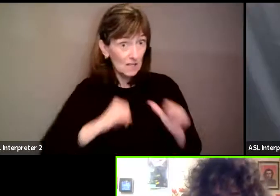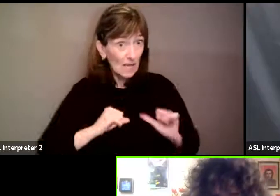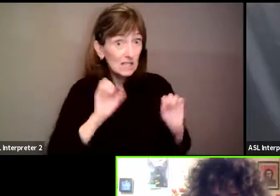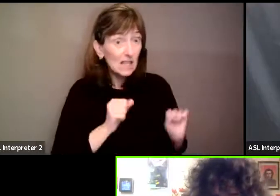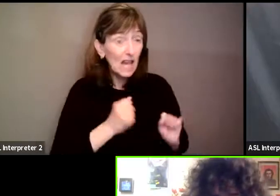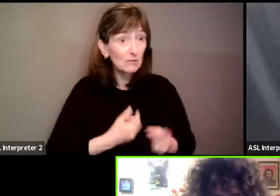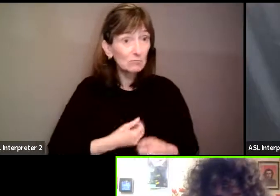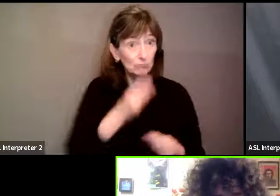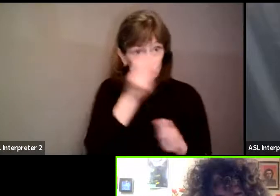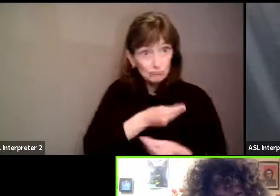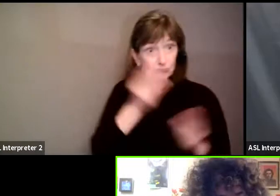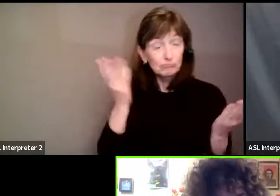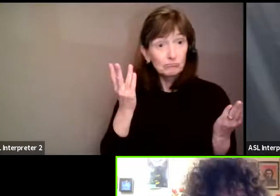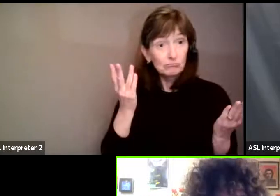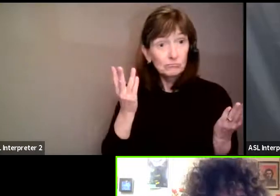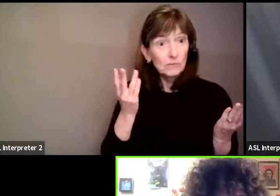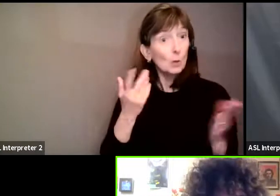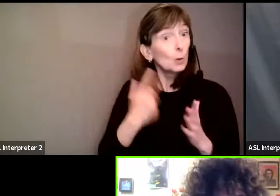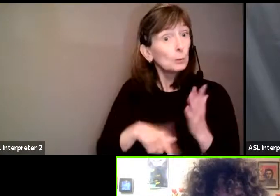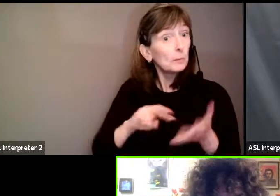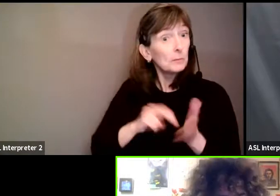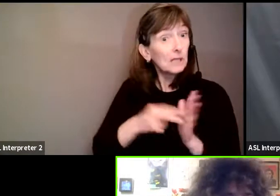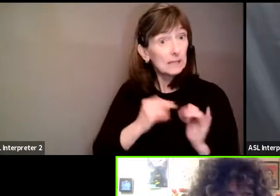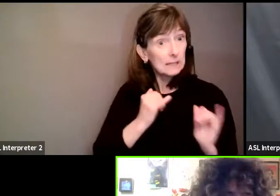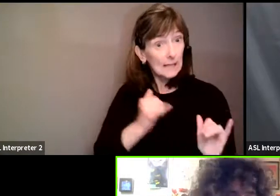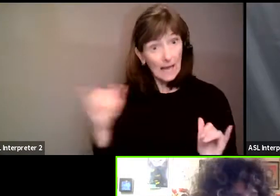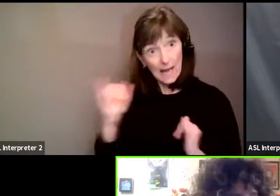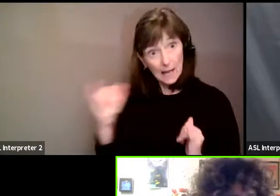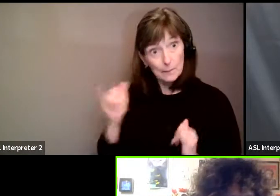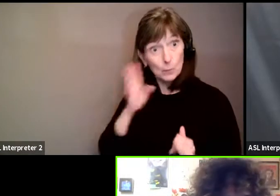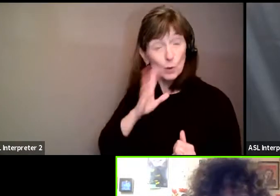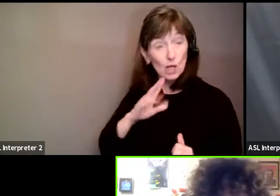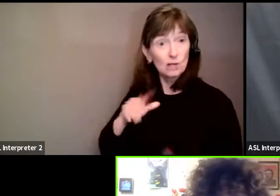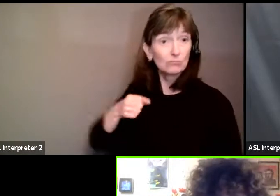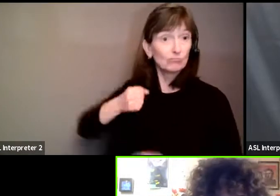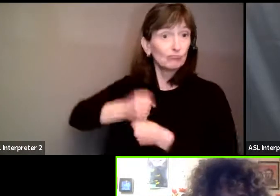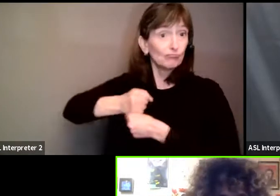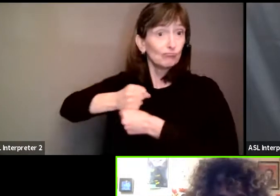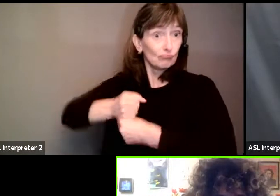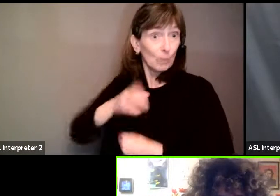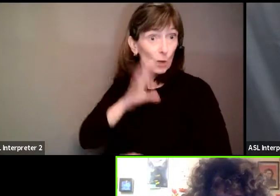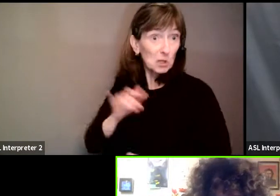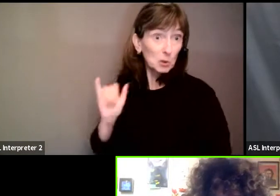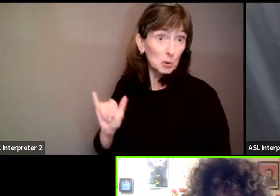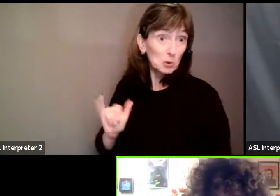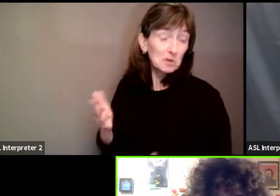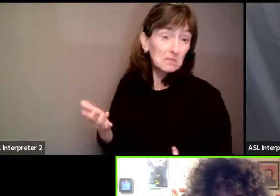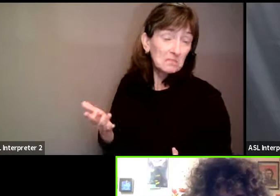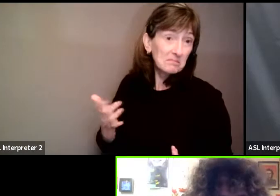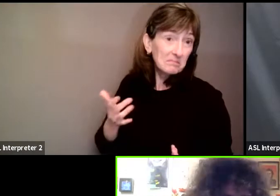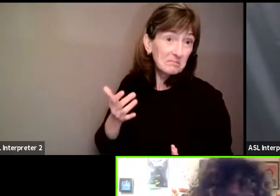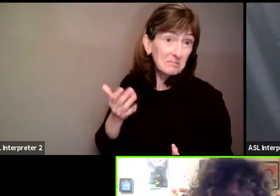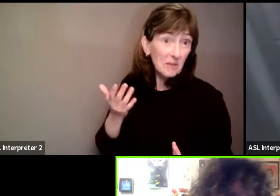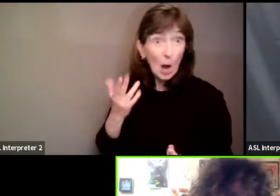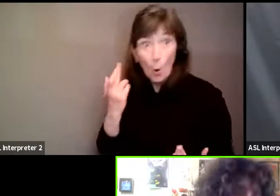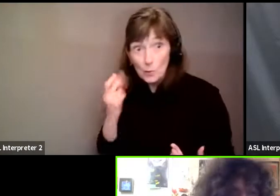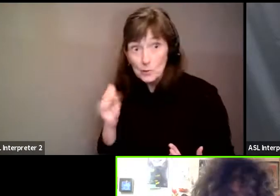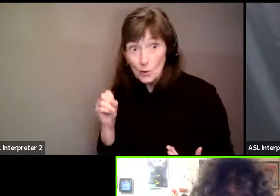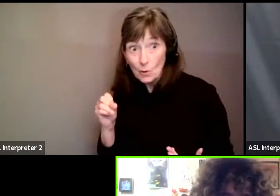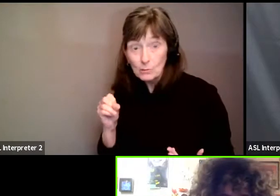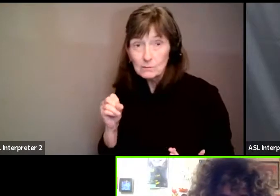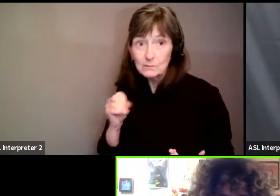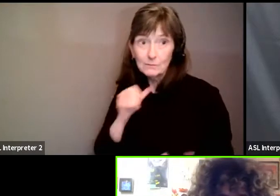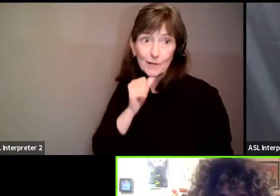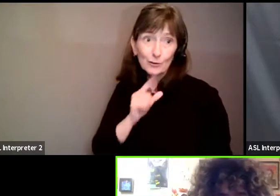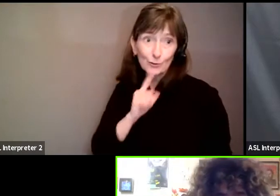been organizing strikes and marches too? I want to believe that we would have, but I'm not so sure. It was a different